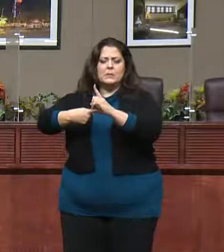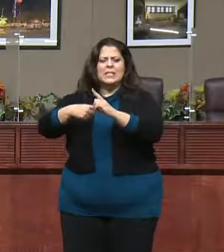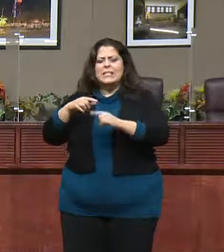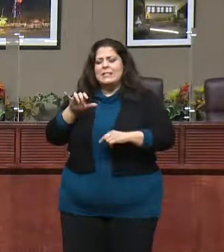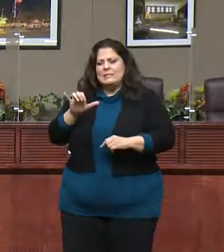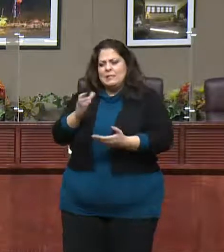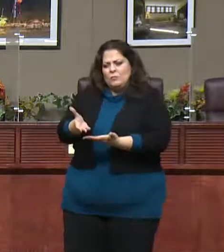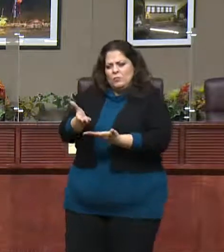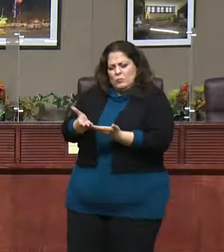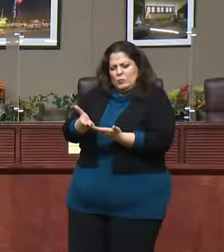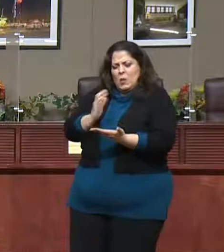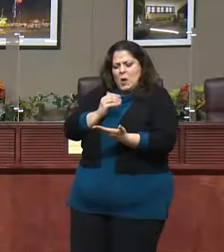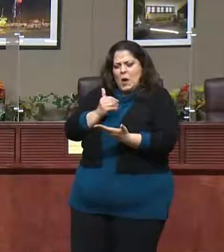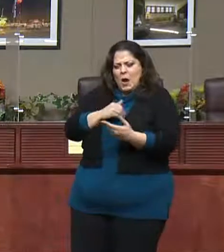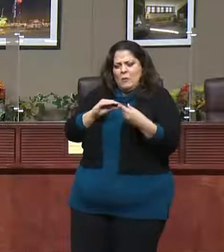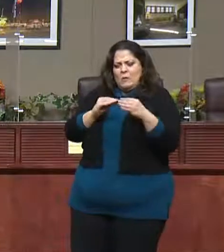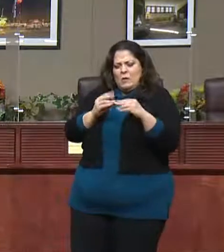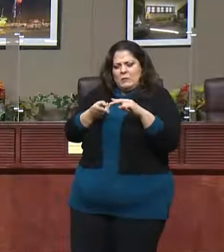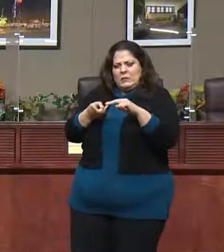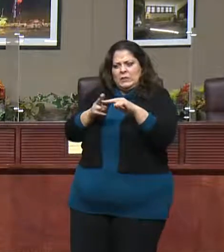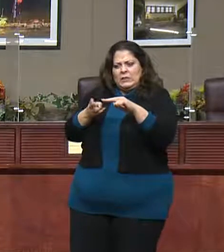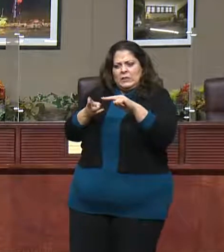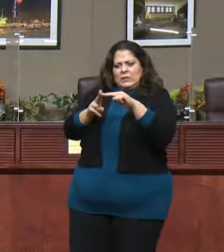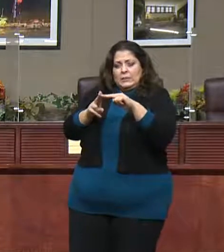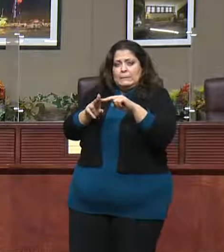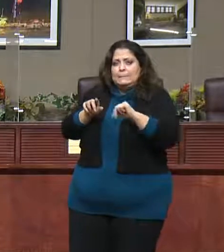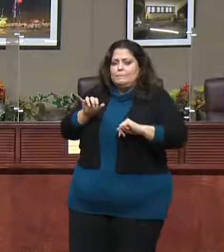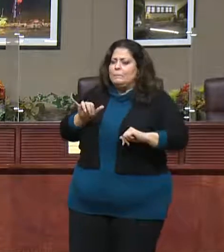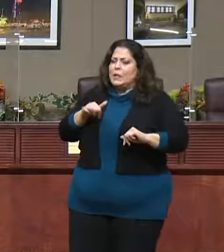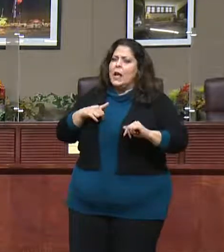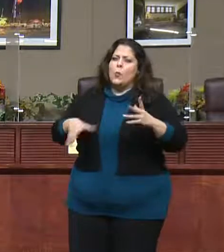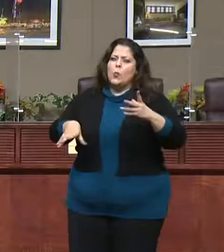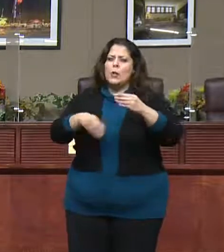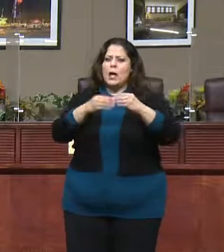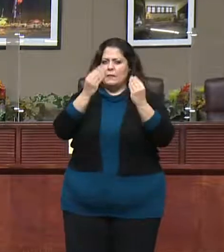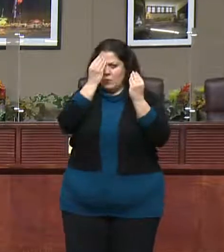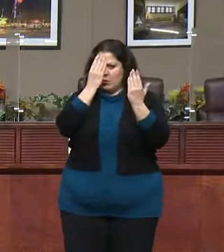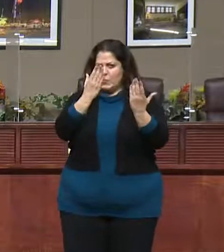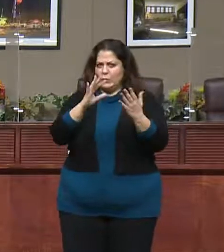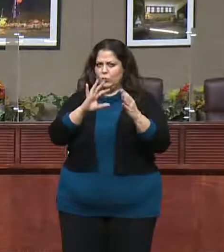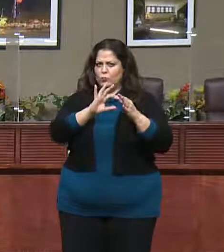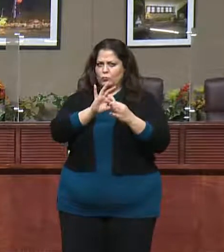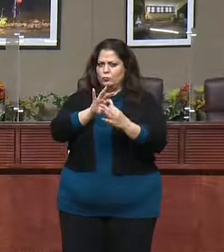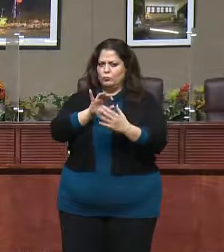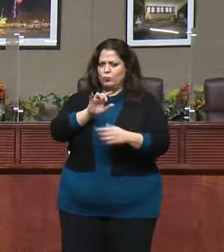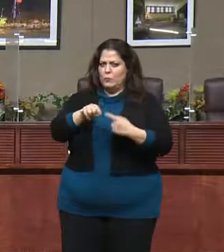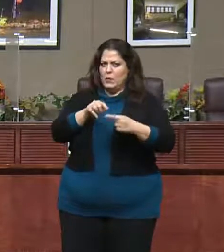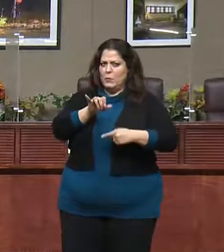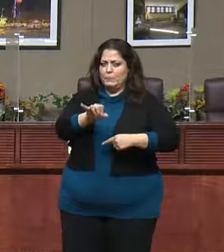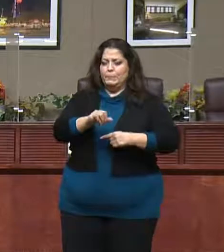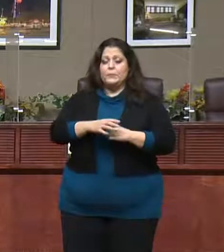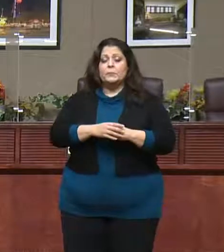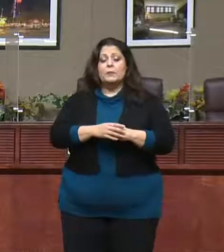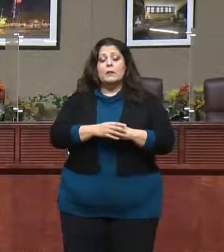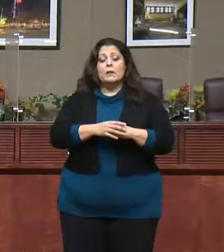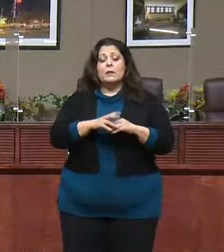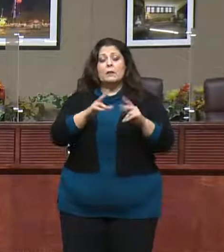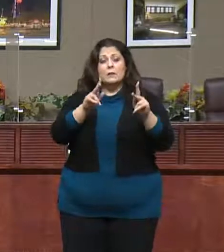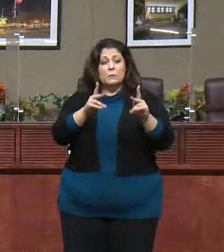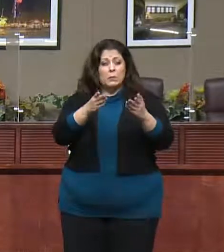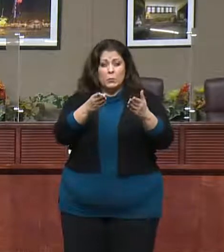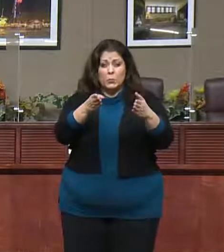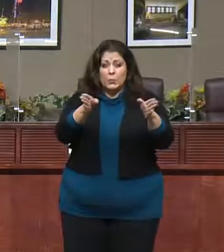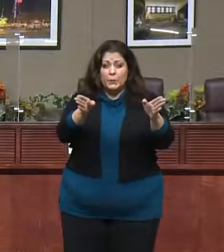be increasing. I'm going to give you some information on that. We also would like to inform the public that the